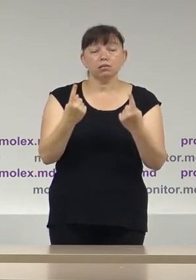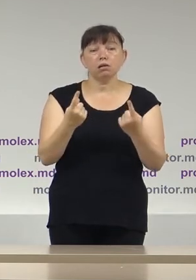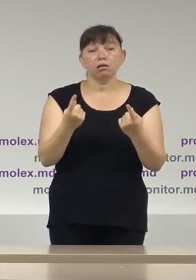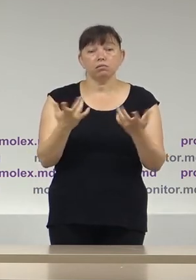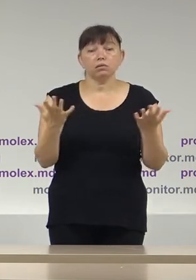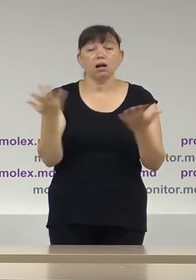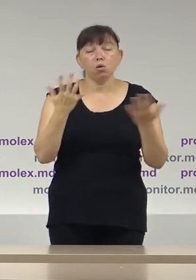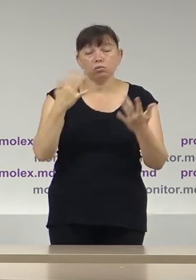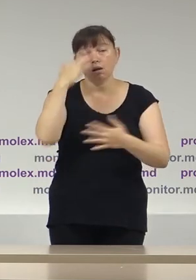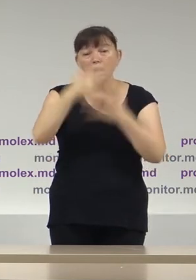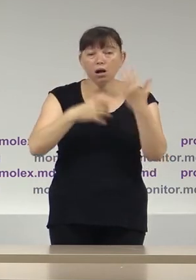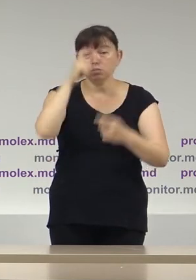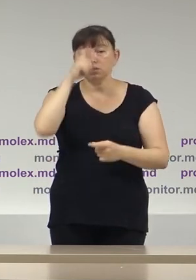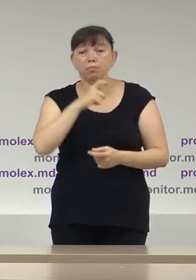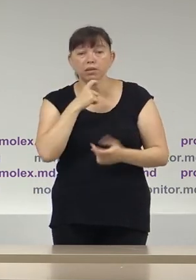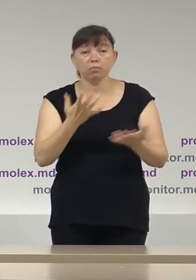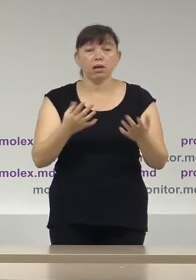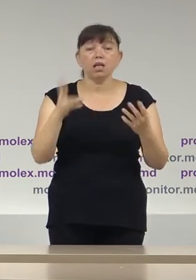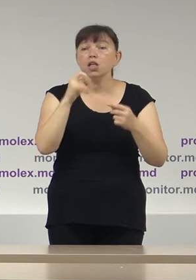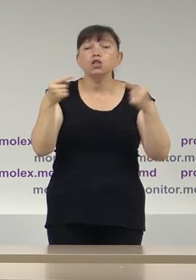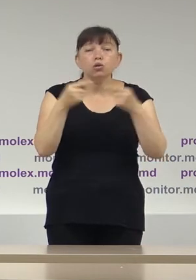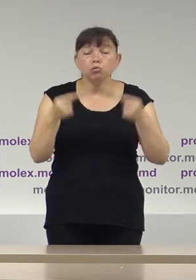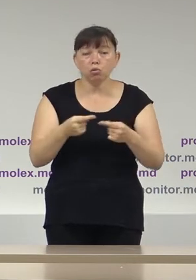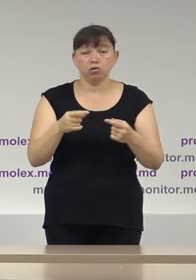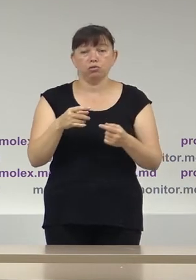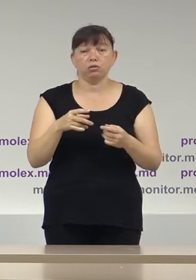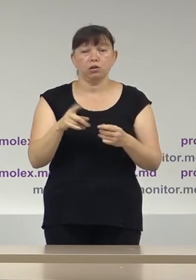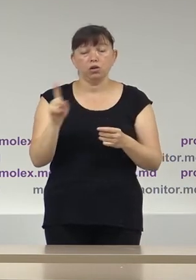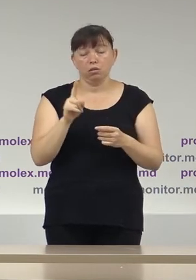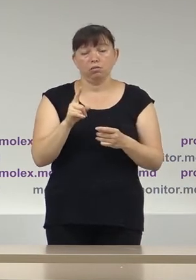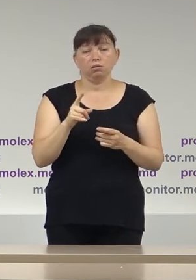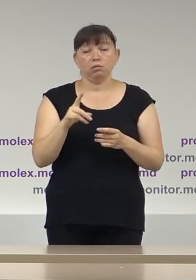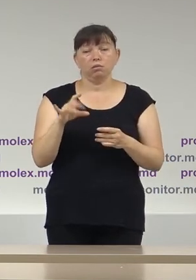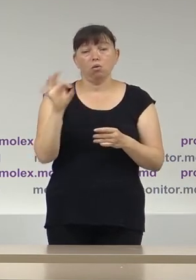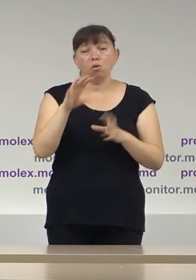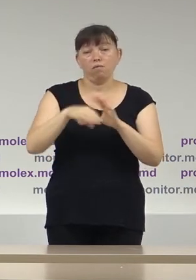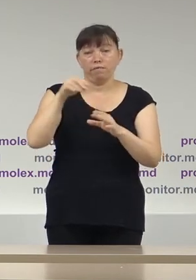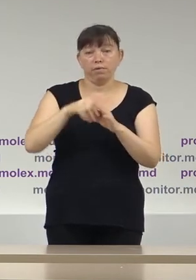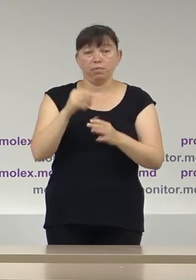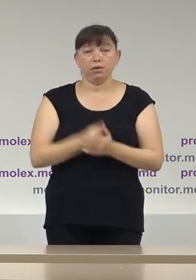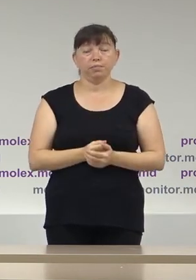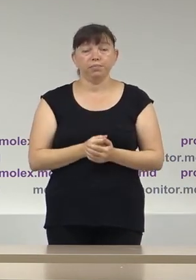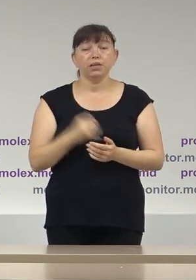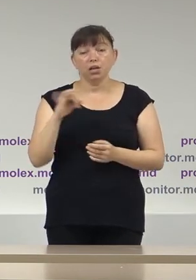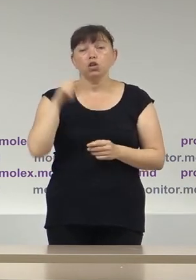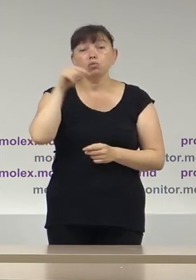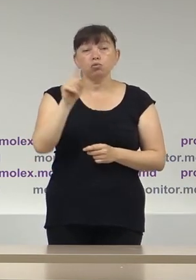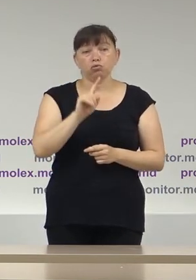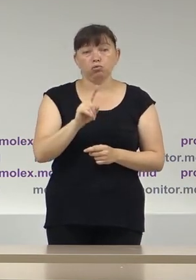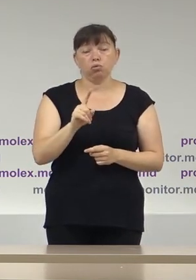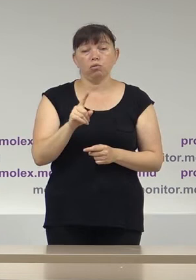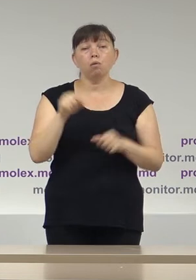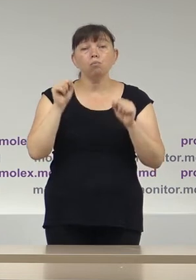elections, and in such a way to create chaos or uncertainty with regards to the organization of the